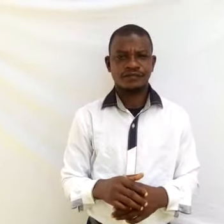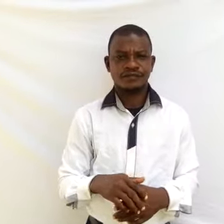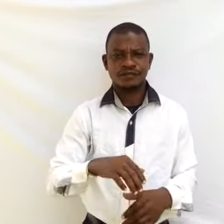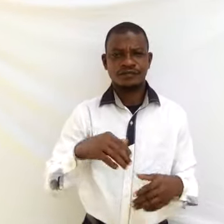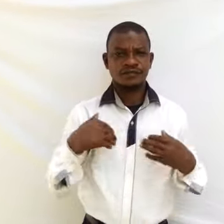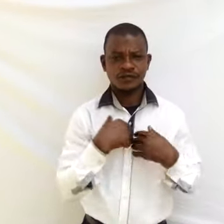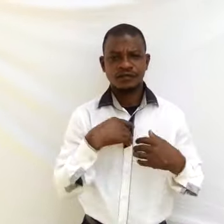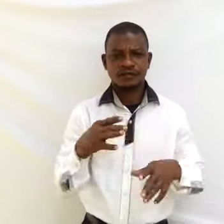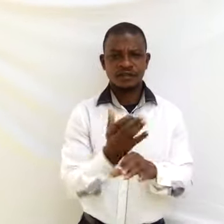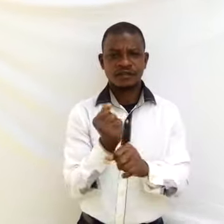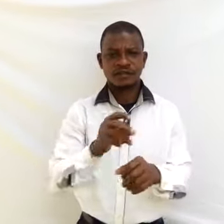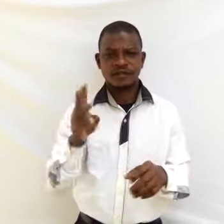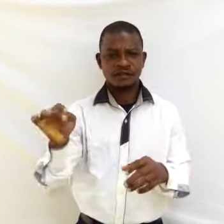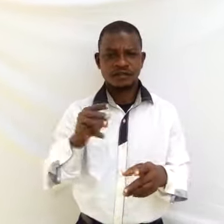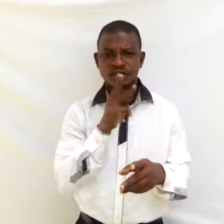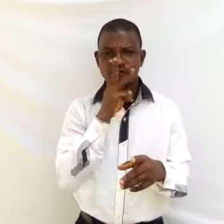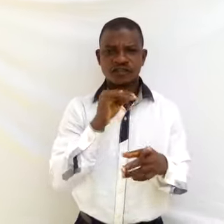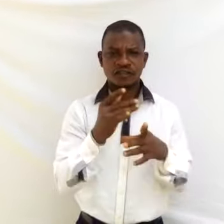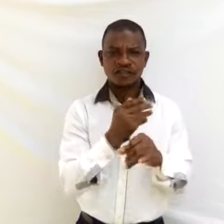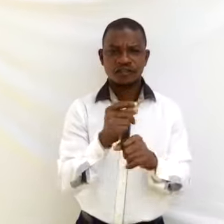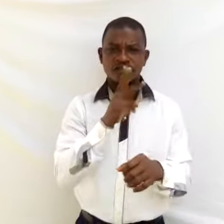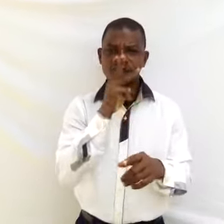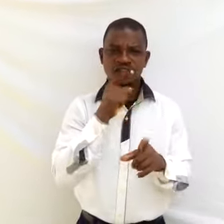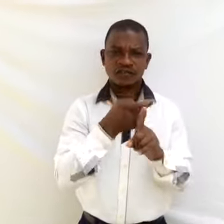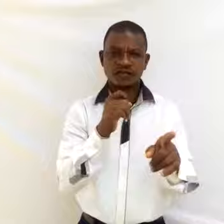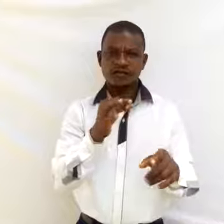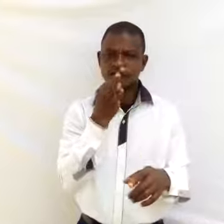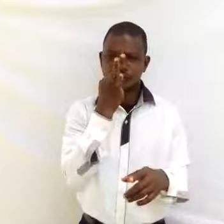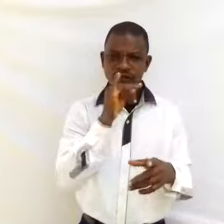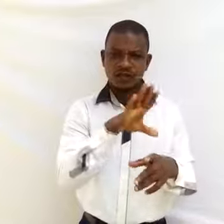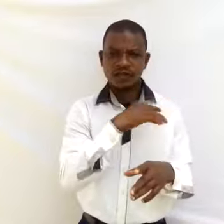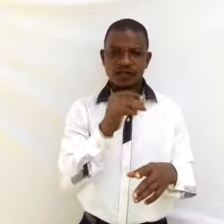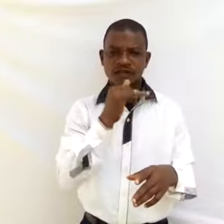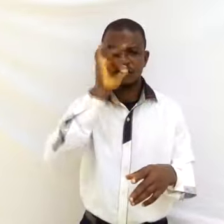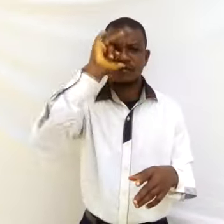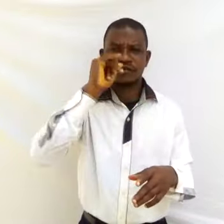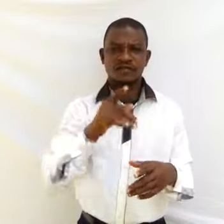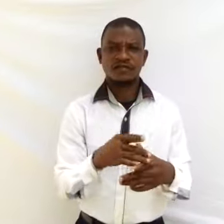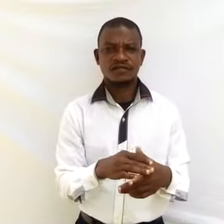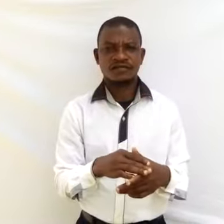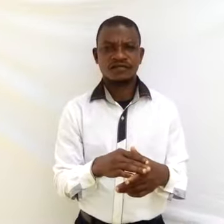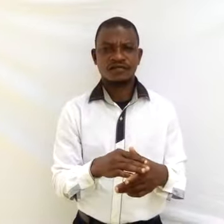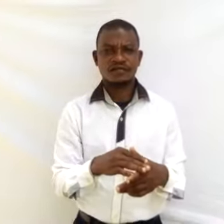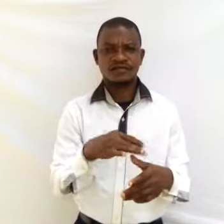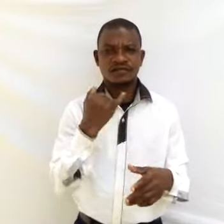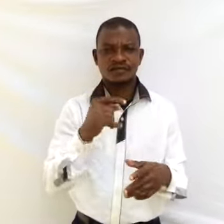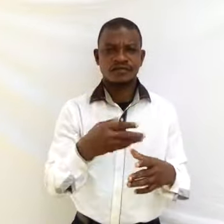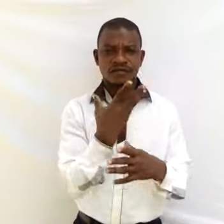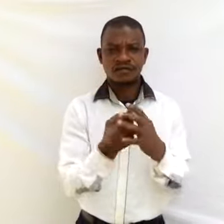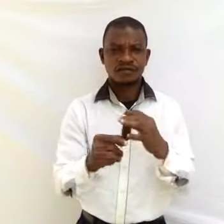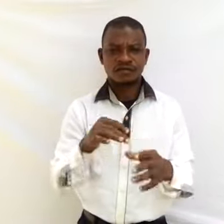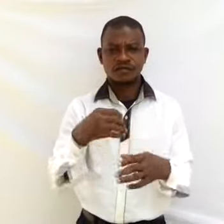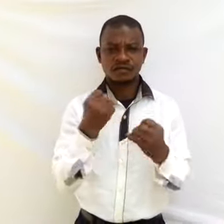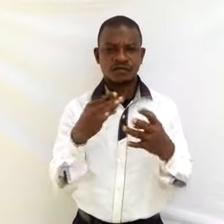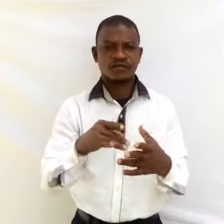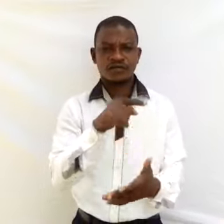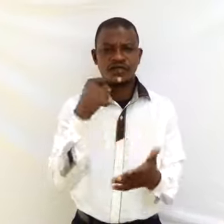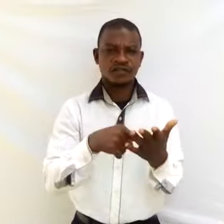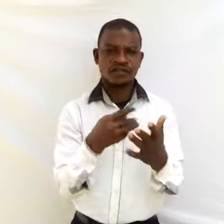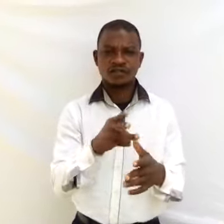Animals take in water constantly from food and drink. They lose most of this water in the